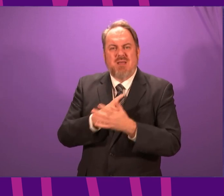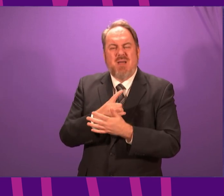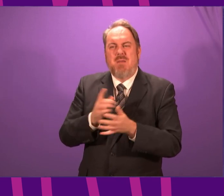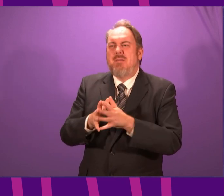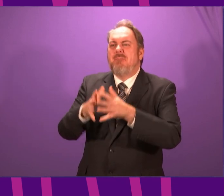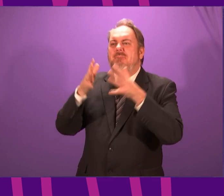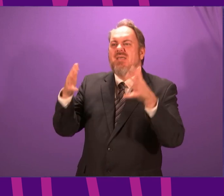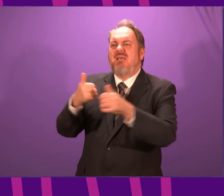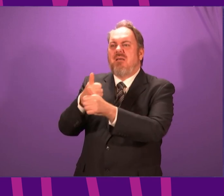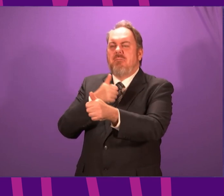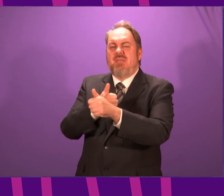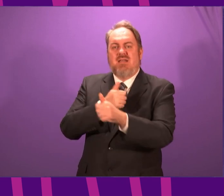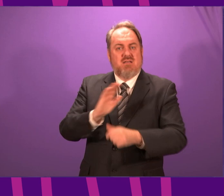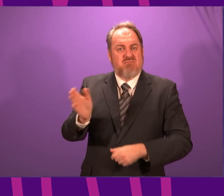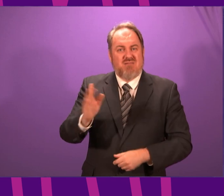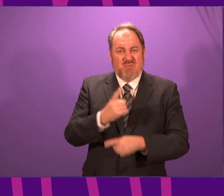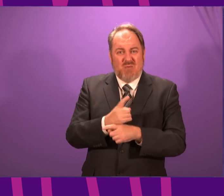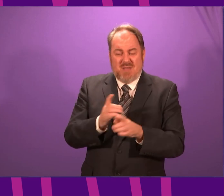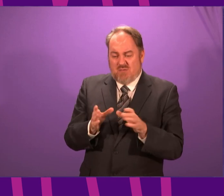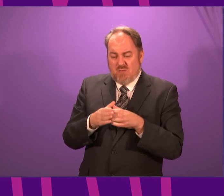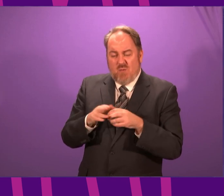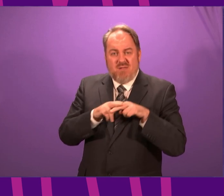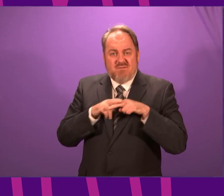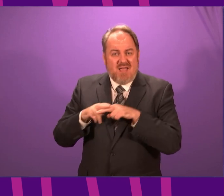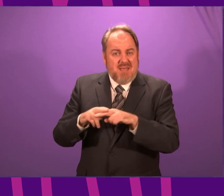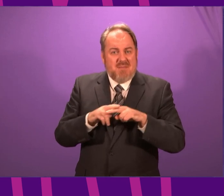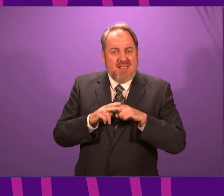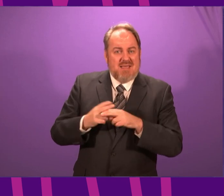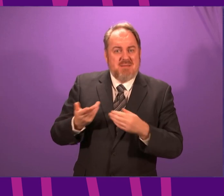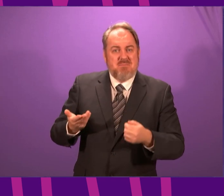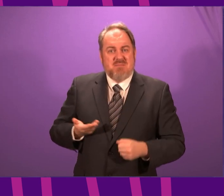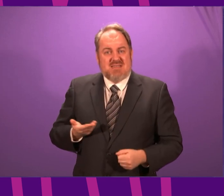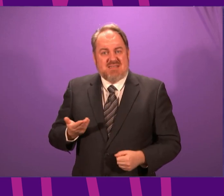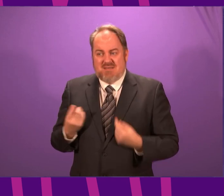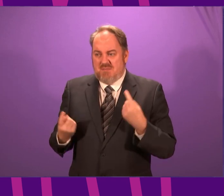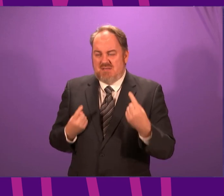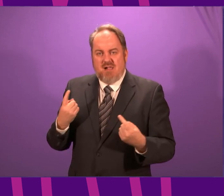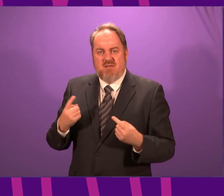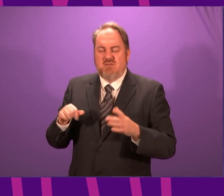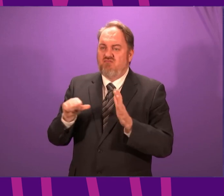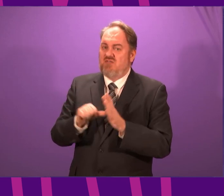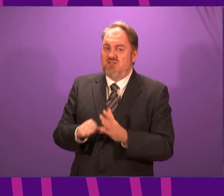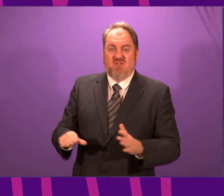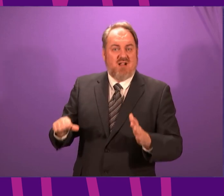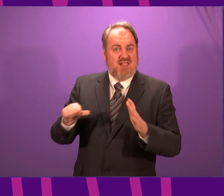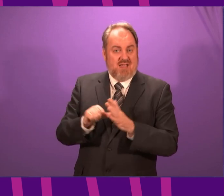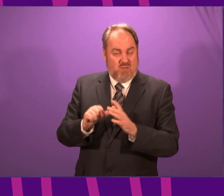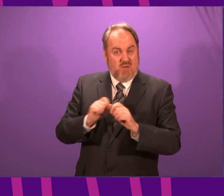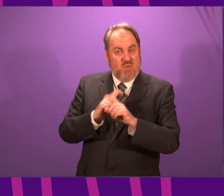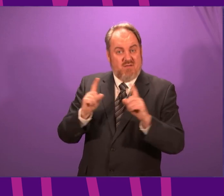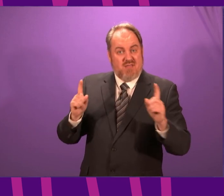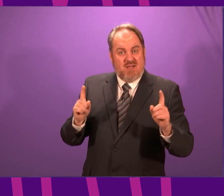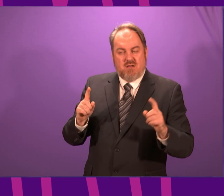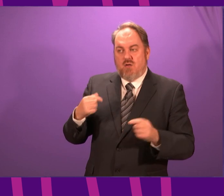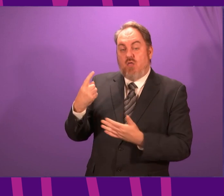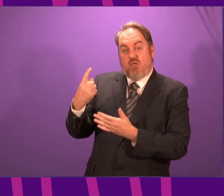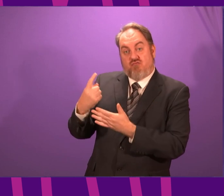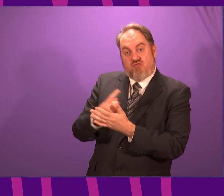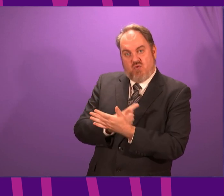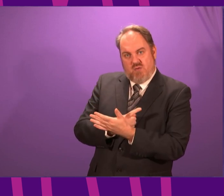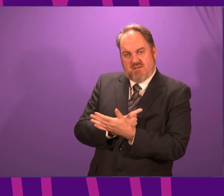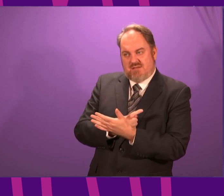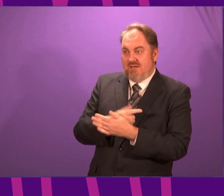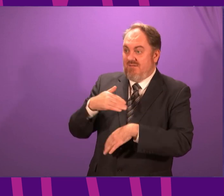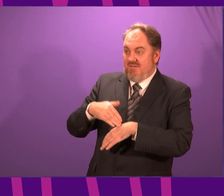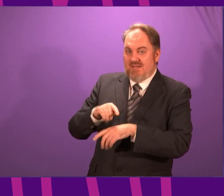family-run firms that are fighting to maintain local jobs in their areas, contending with what might be necessary restrictions, but having